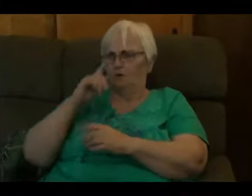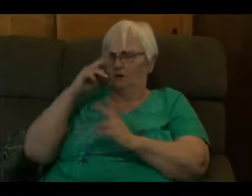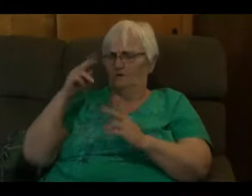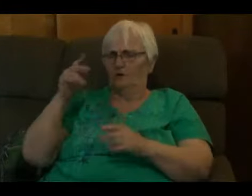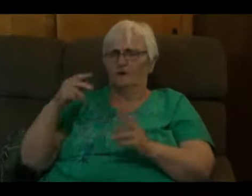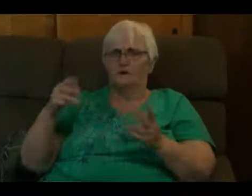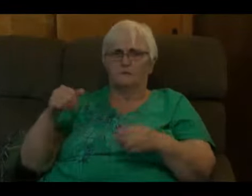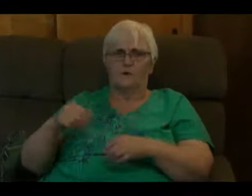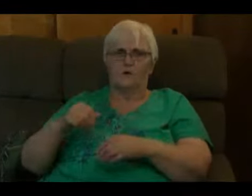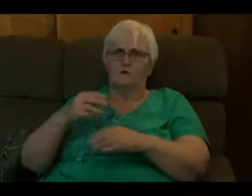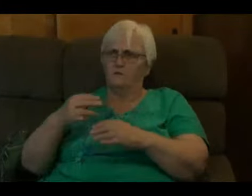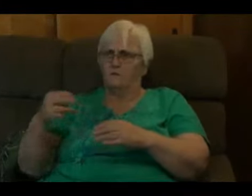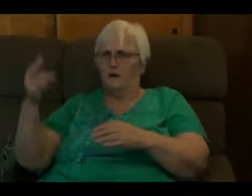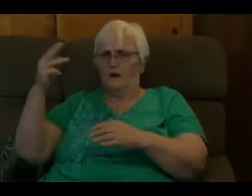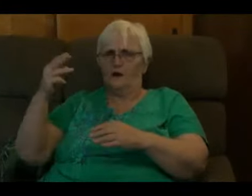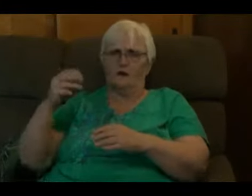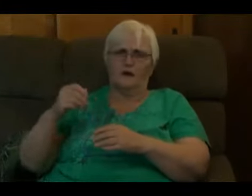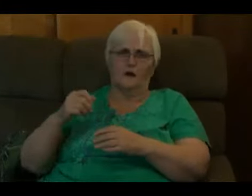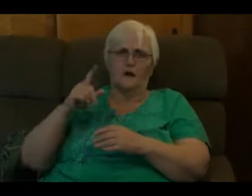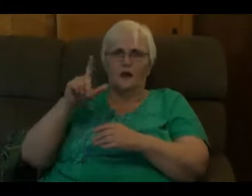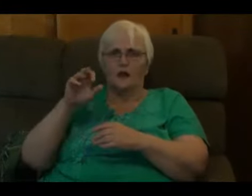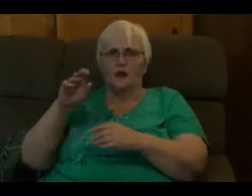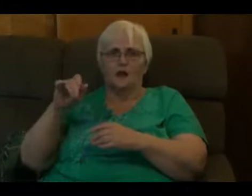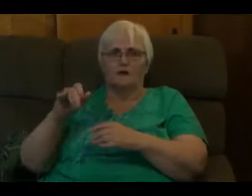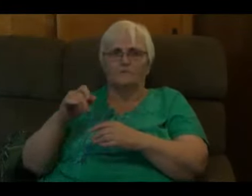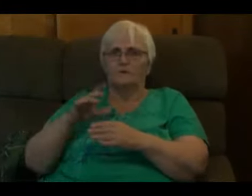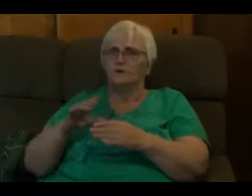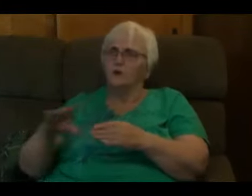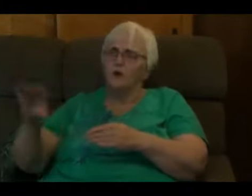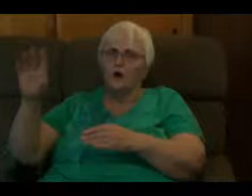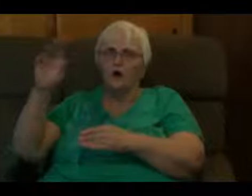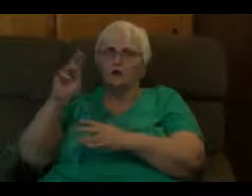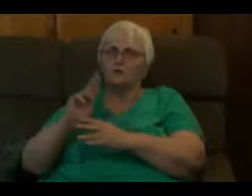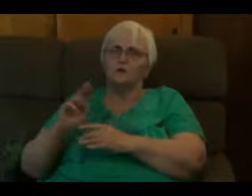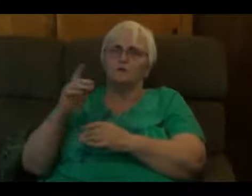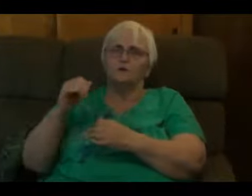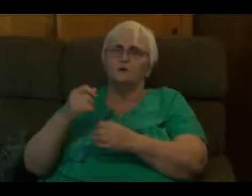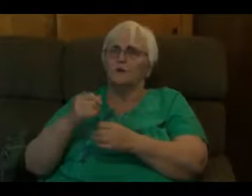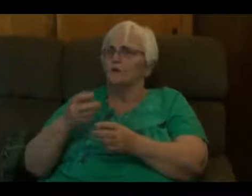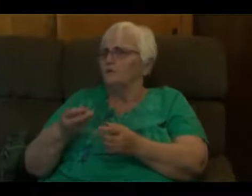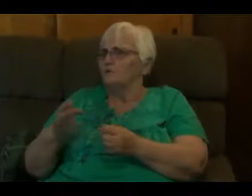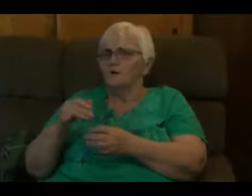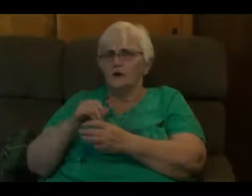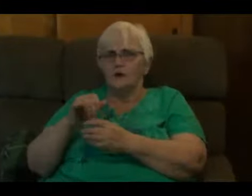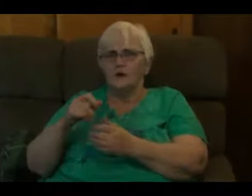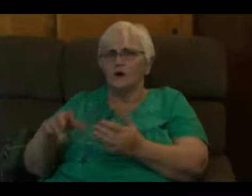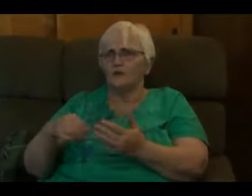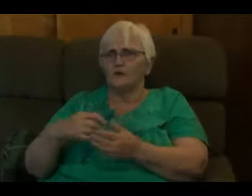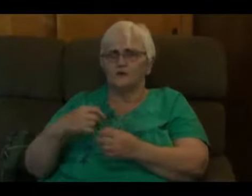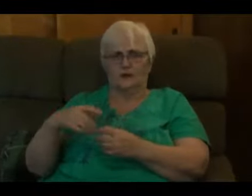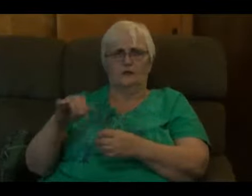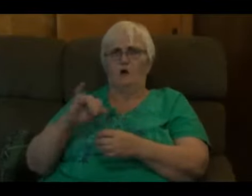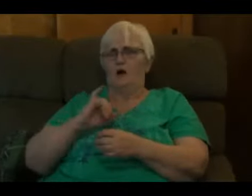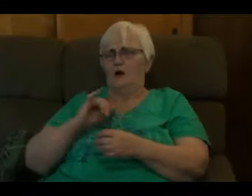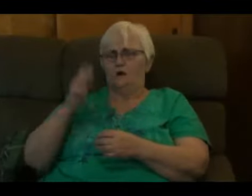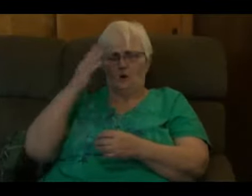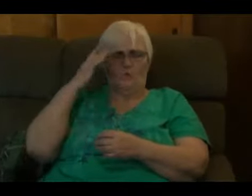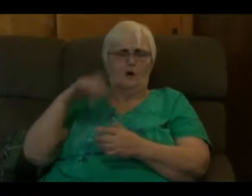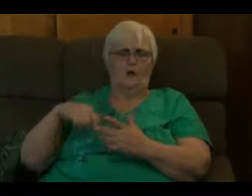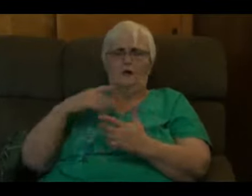touch, except, you know, a few. But you know what? And they claim to have what life's all about. But unless